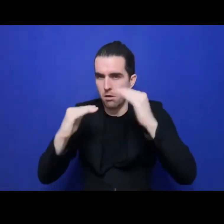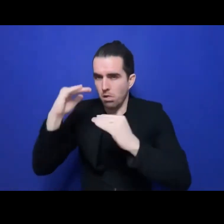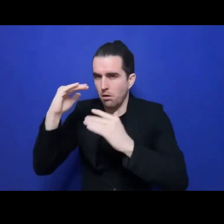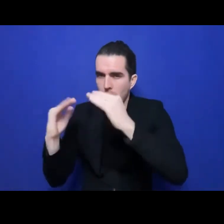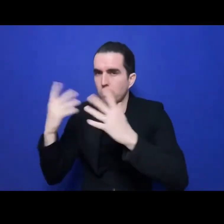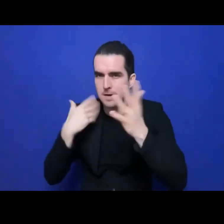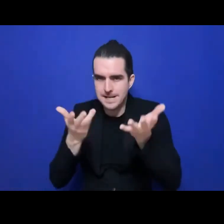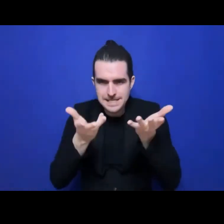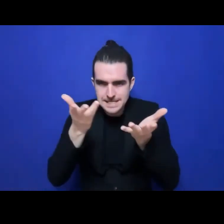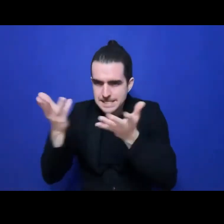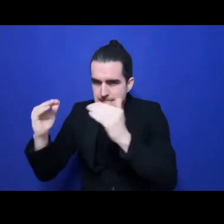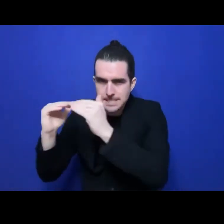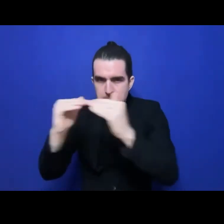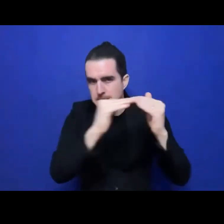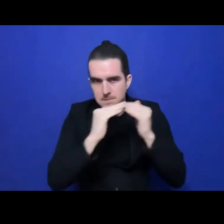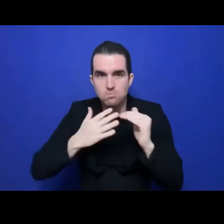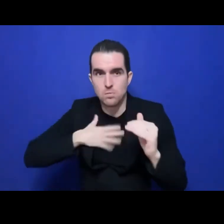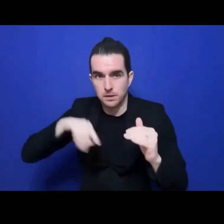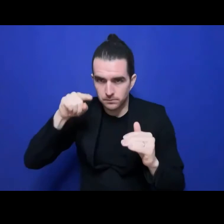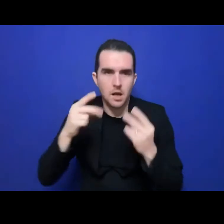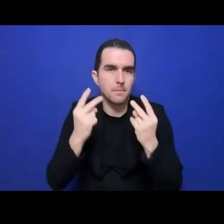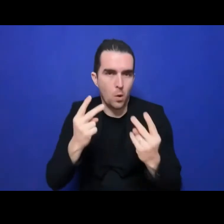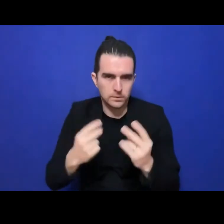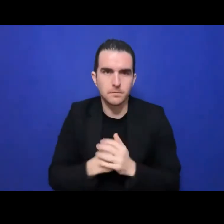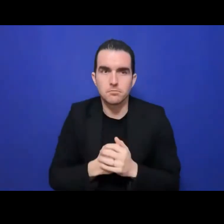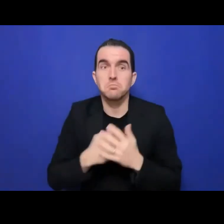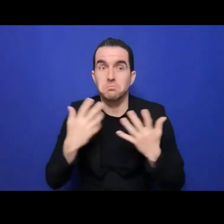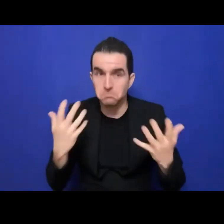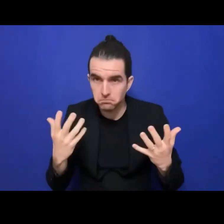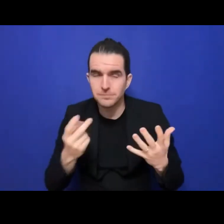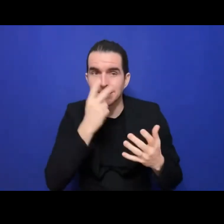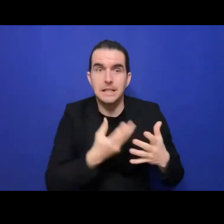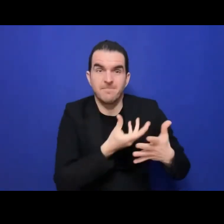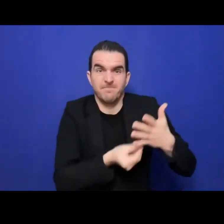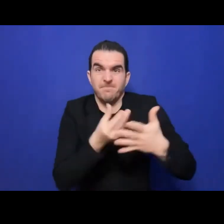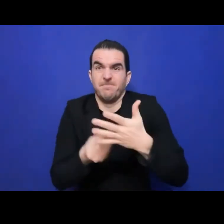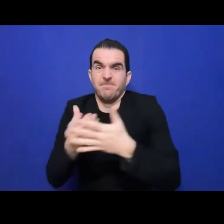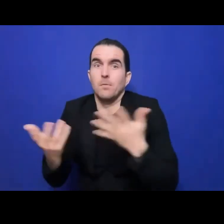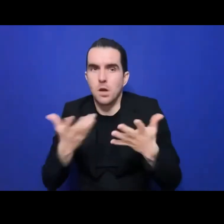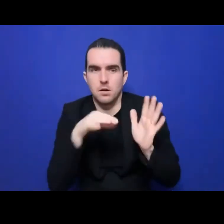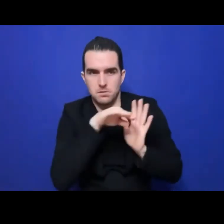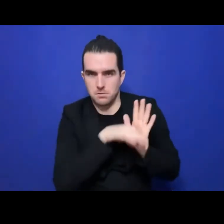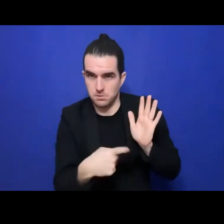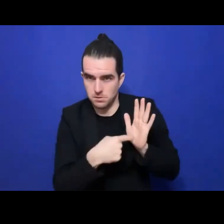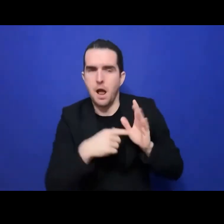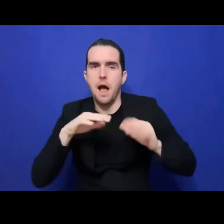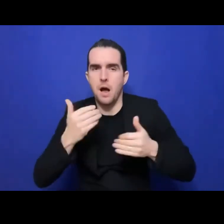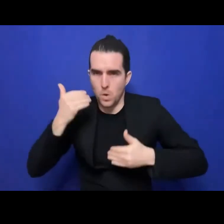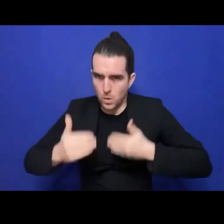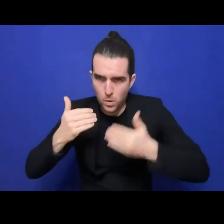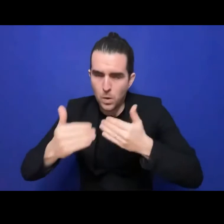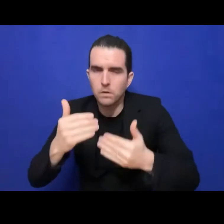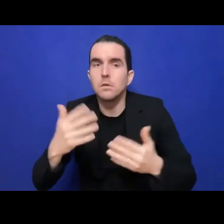report has 6 key findings. It shows that despite government's commitments, action towards universal